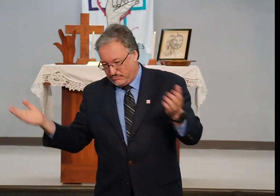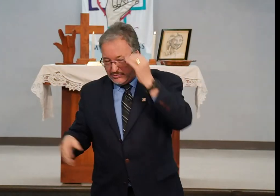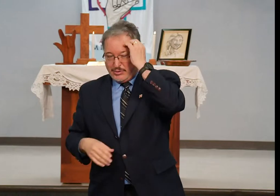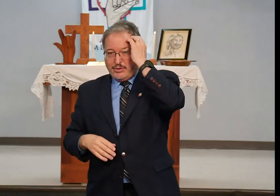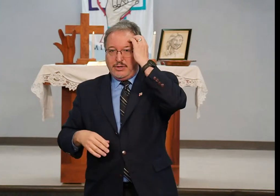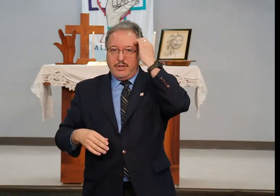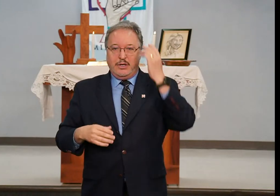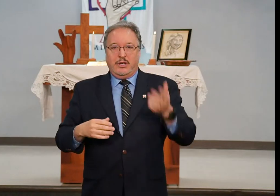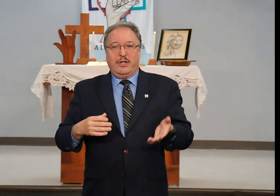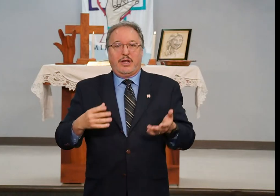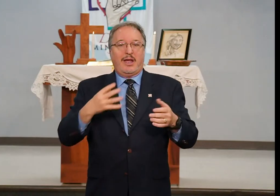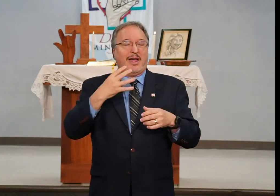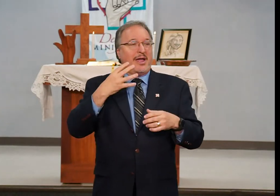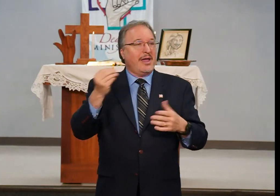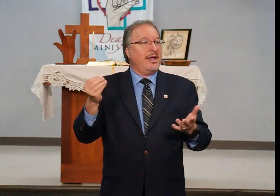witness.